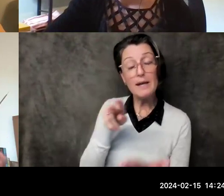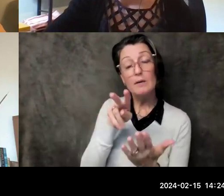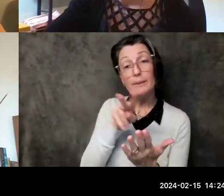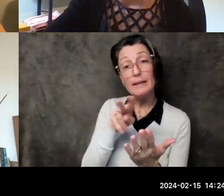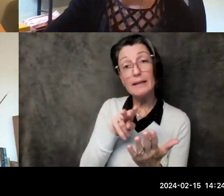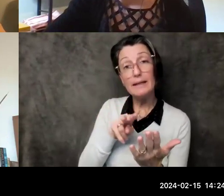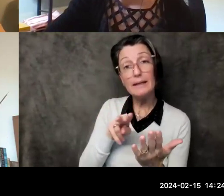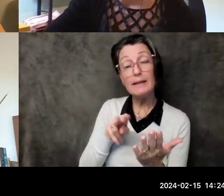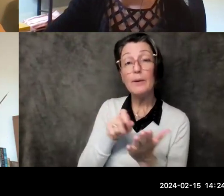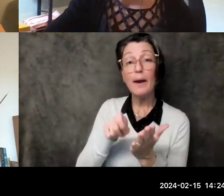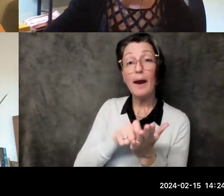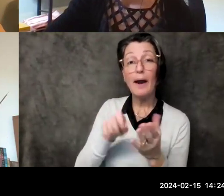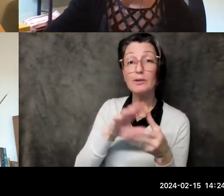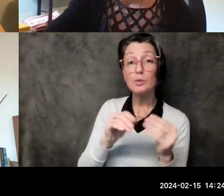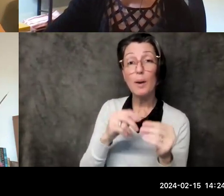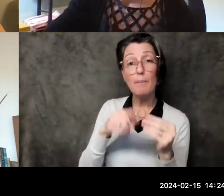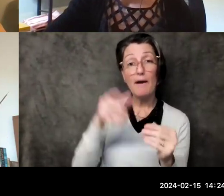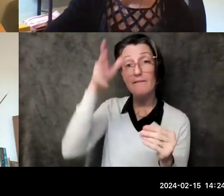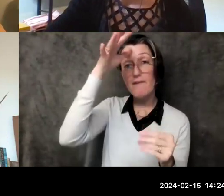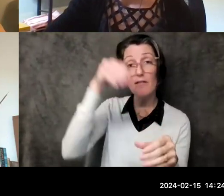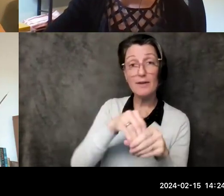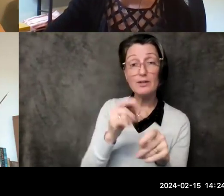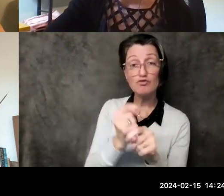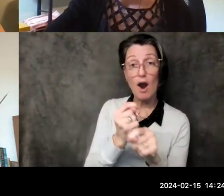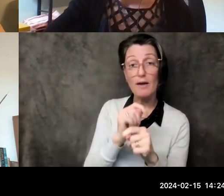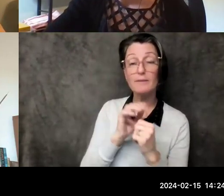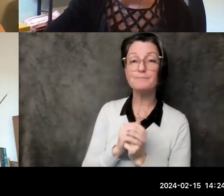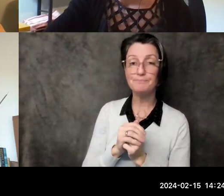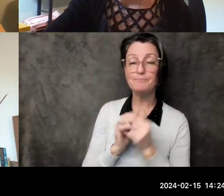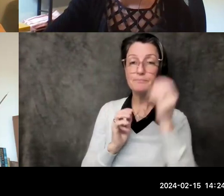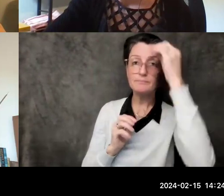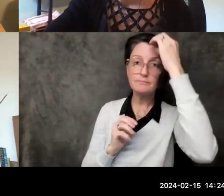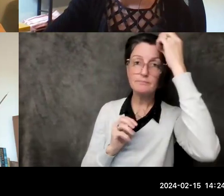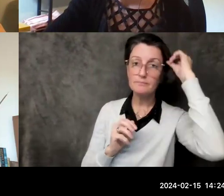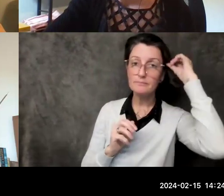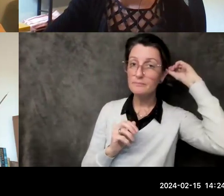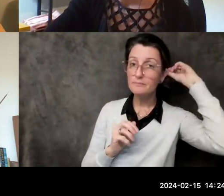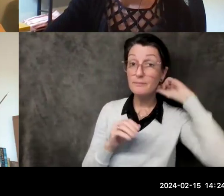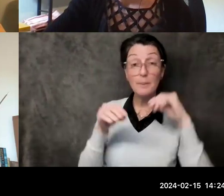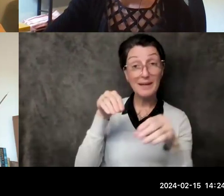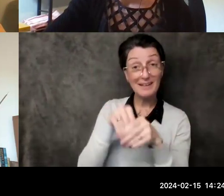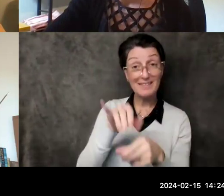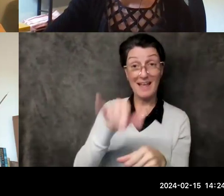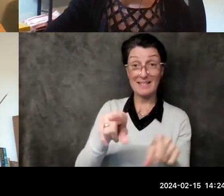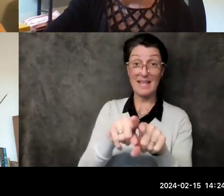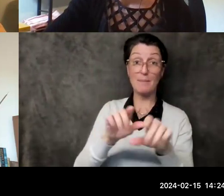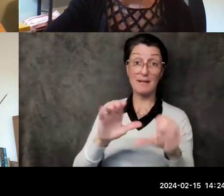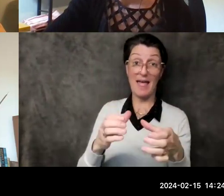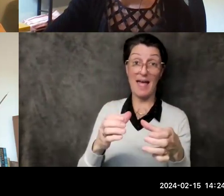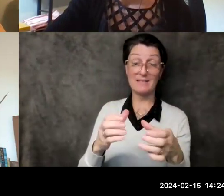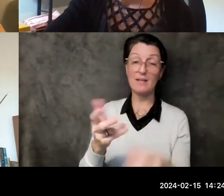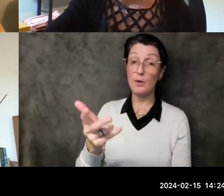I'm writing a story about my dad in the truck and some dialogue. But also in the class are 3 young